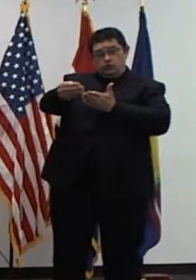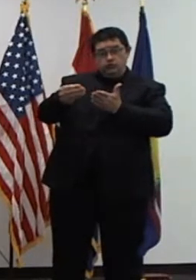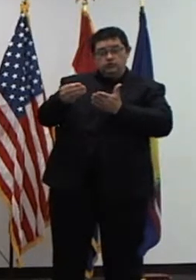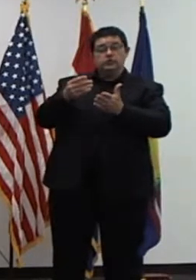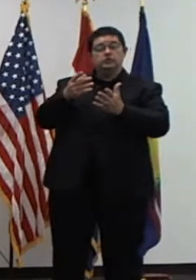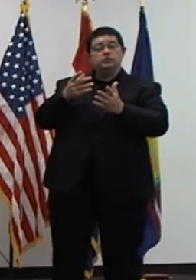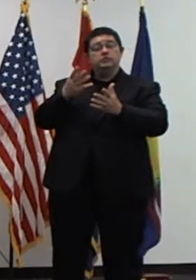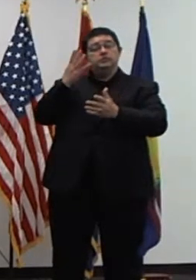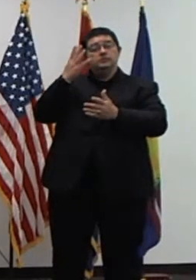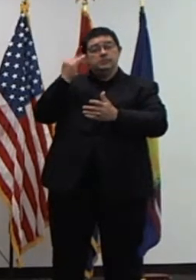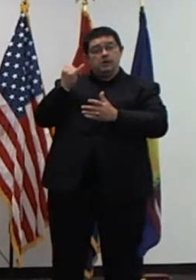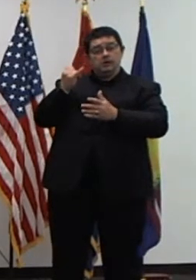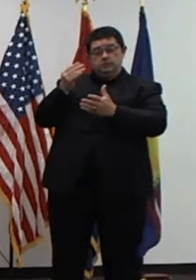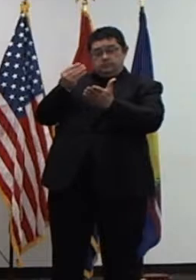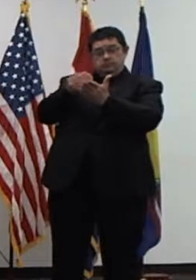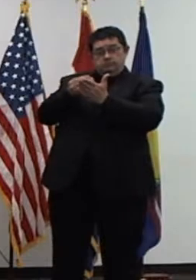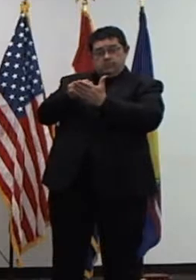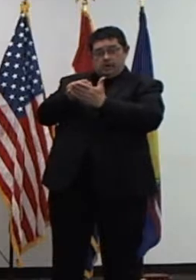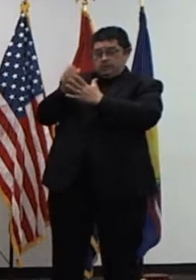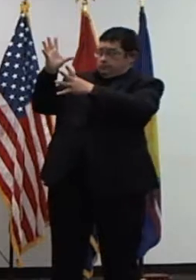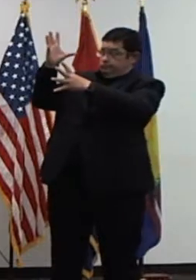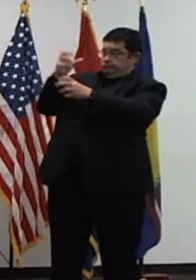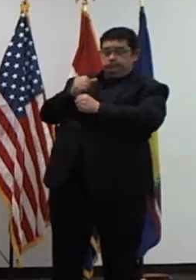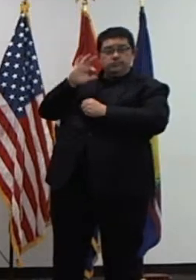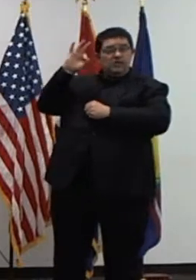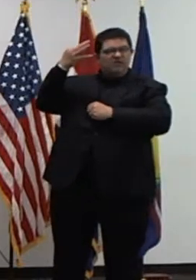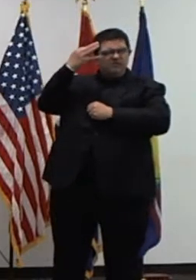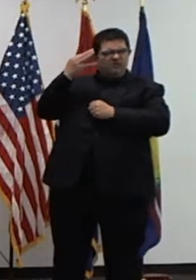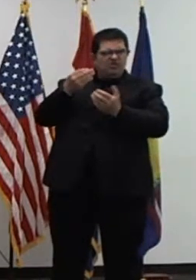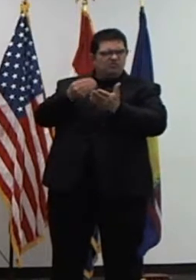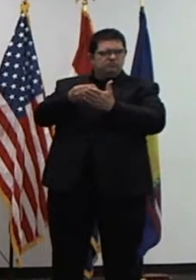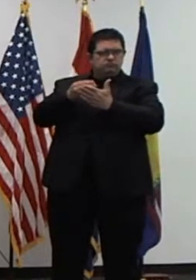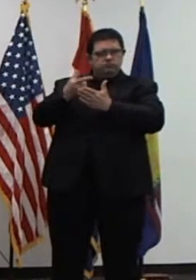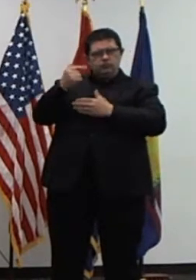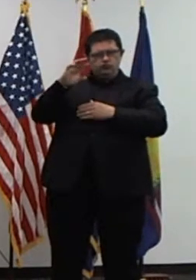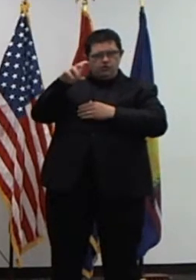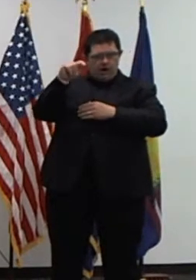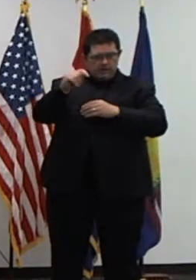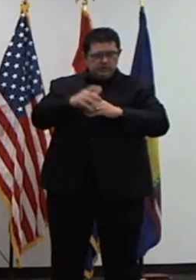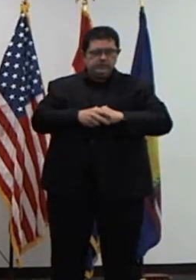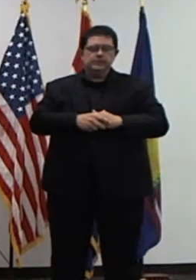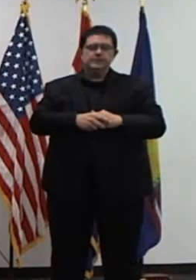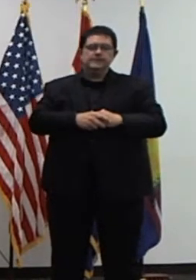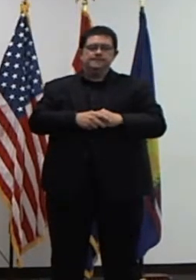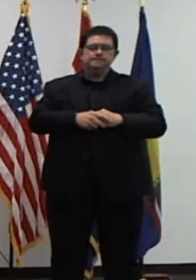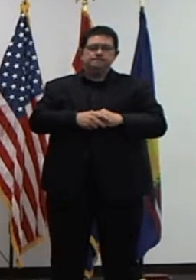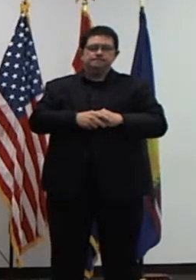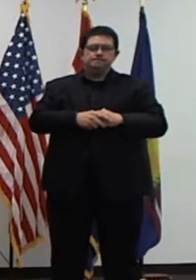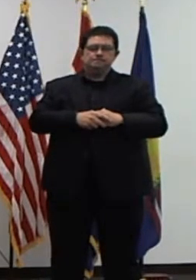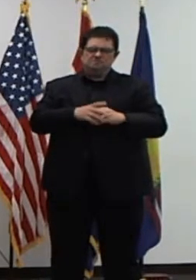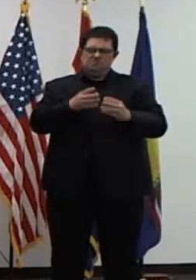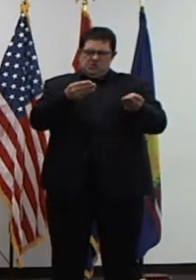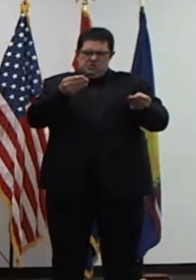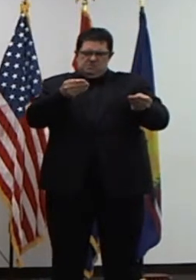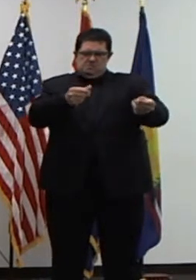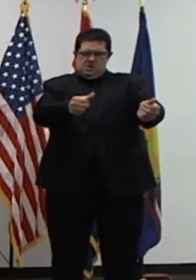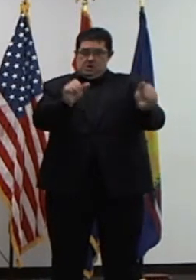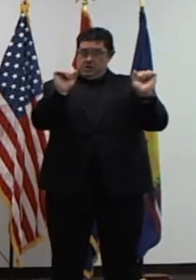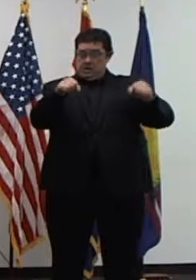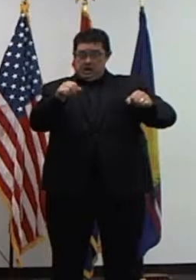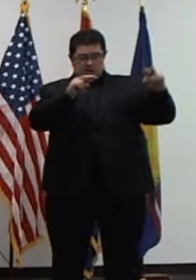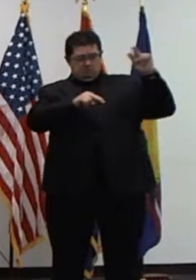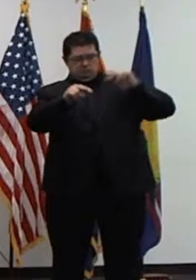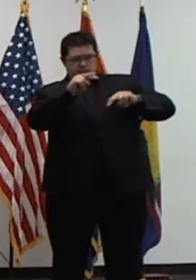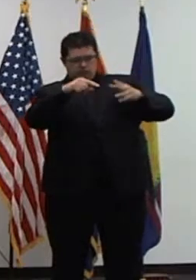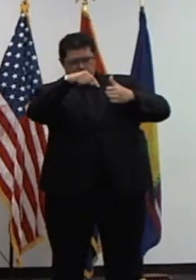Federal CARES Stimulus Grant, and this funding and spending can be followed on our